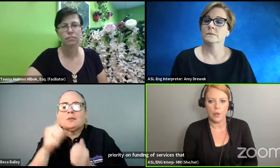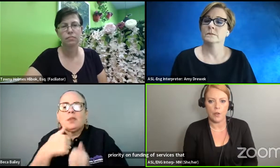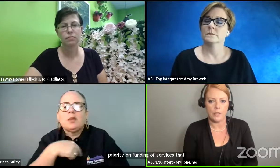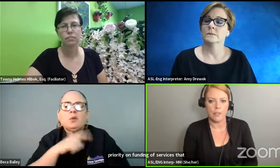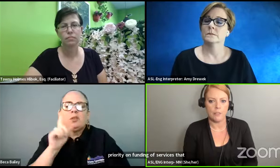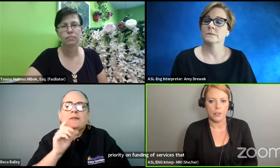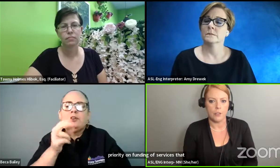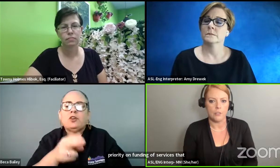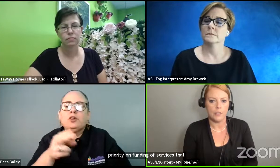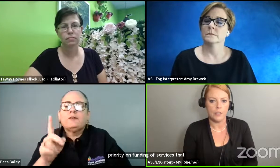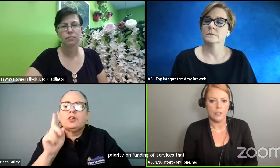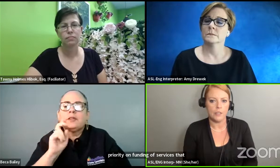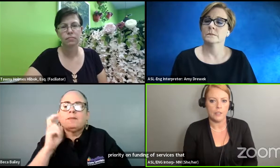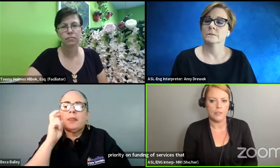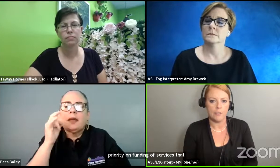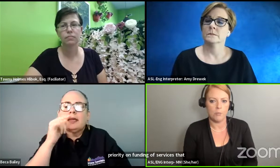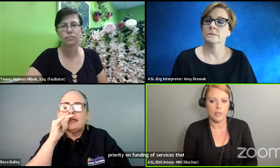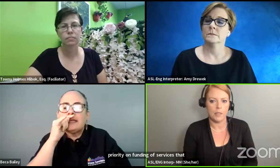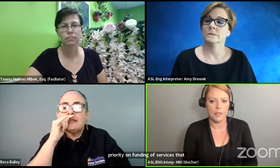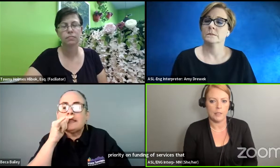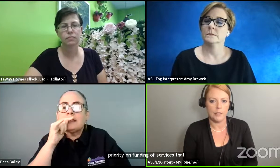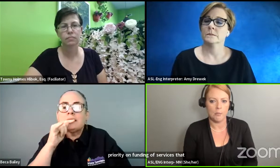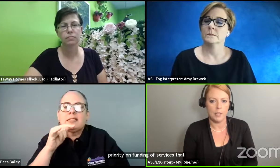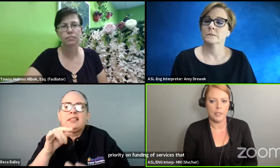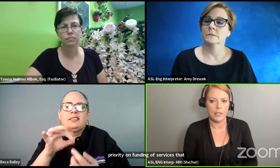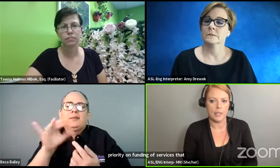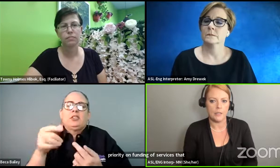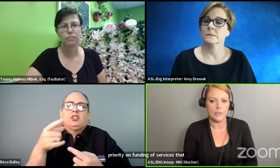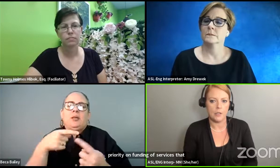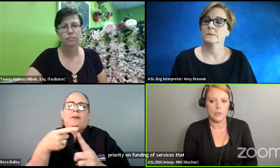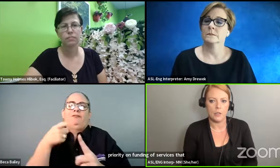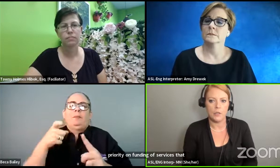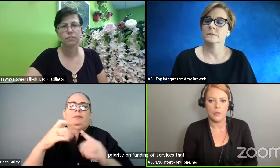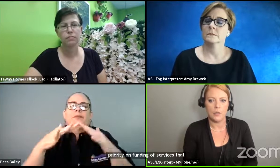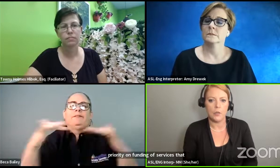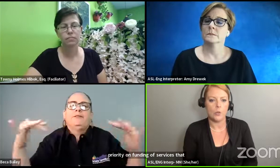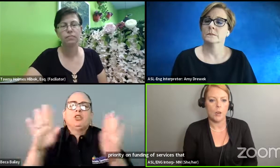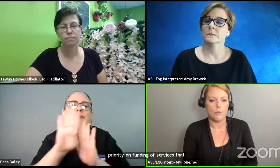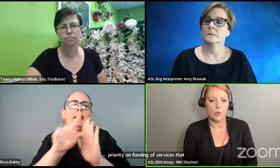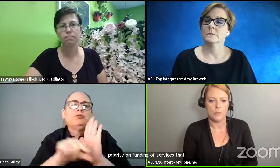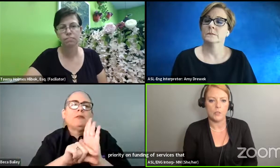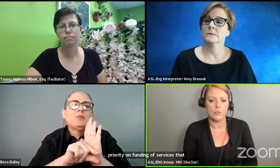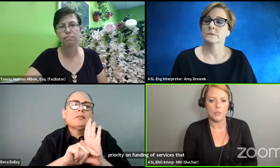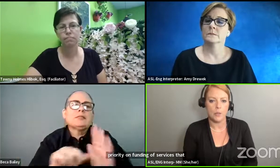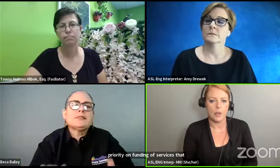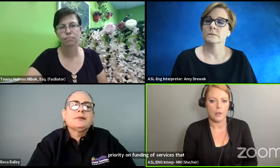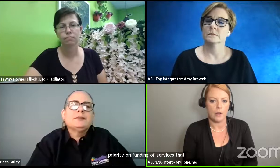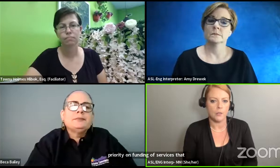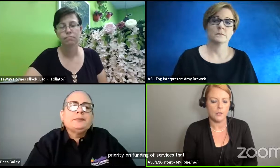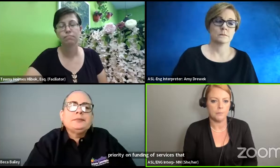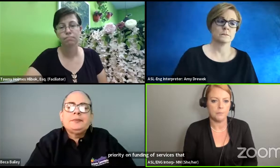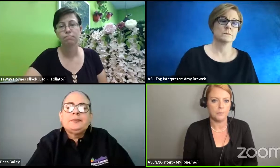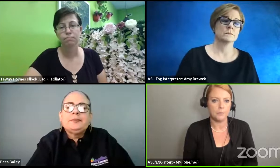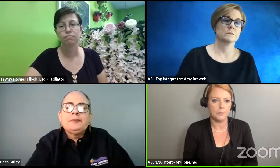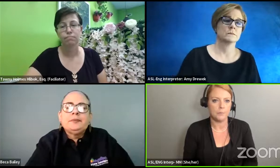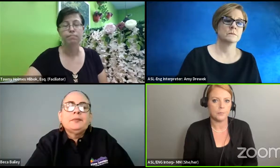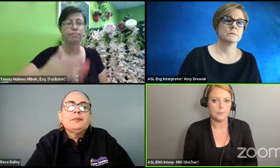with our deaf and hard of hearing, deaf blind kids who come from diverse